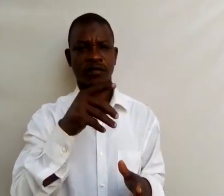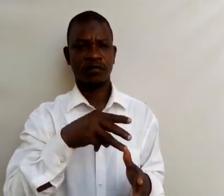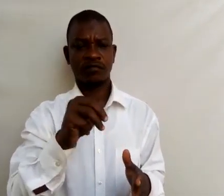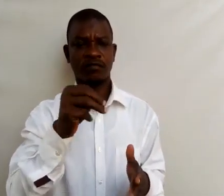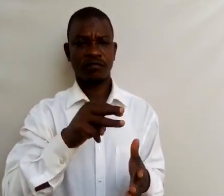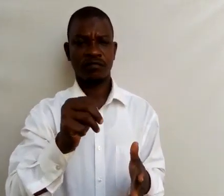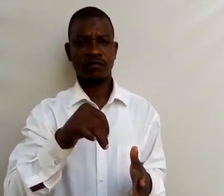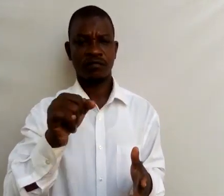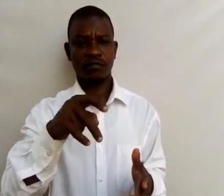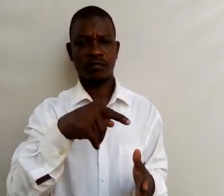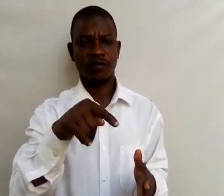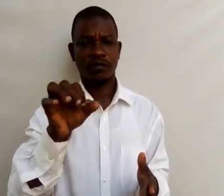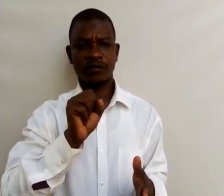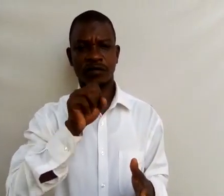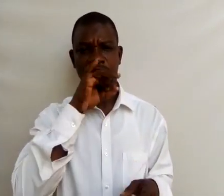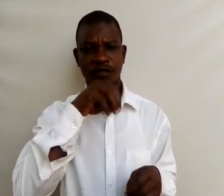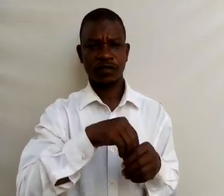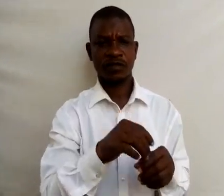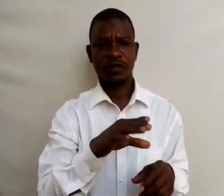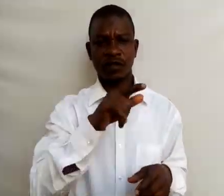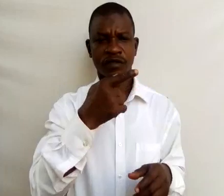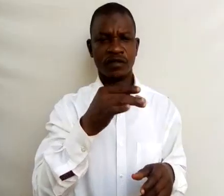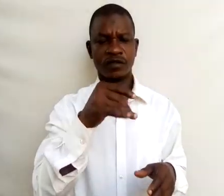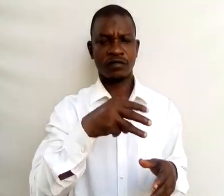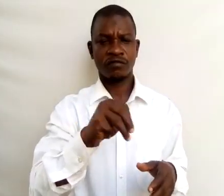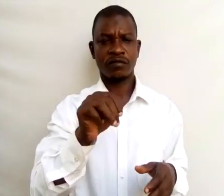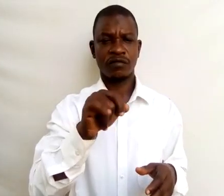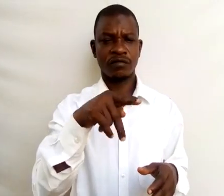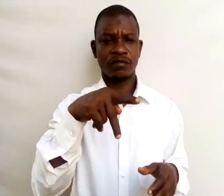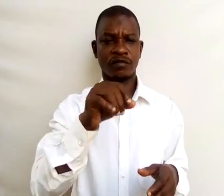into Z, and G maps Z into Y.